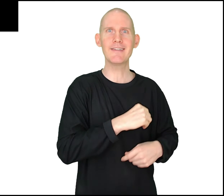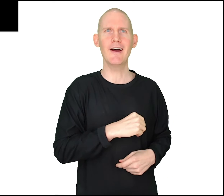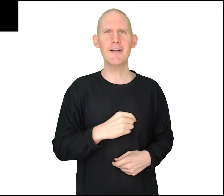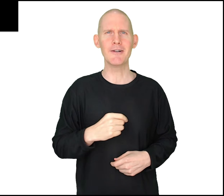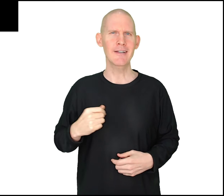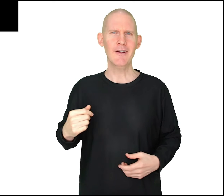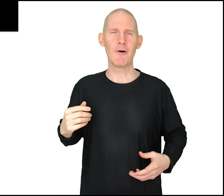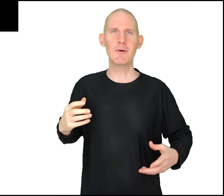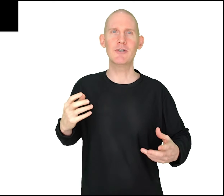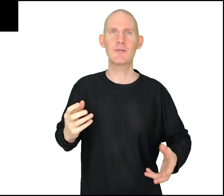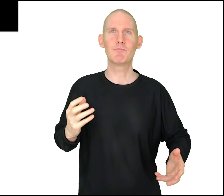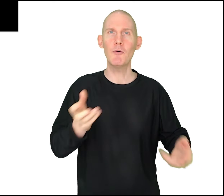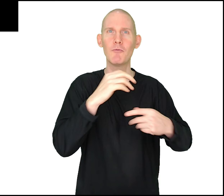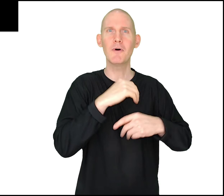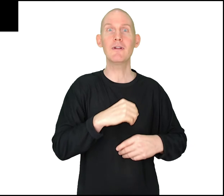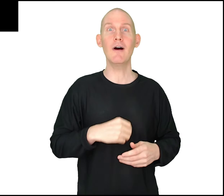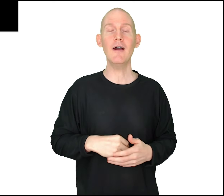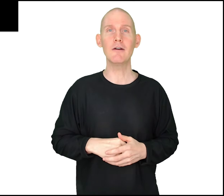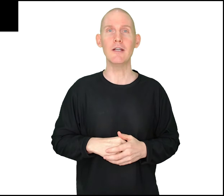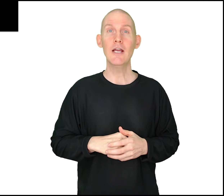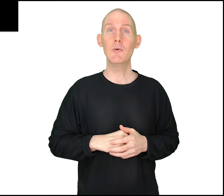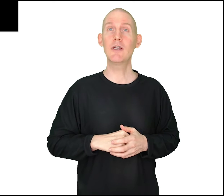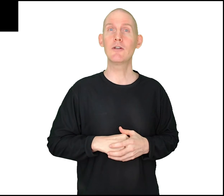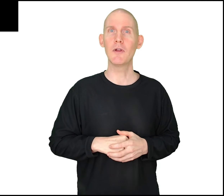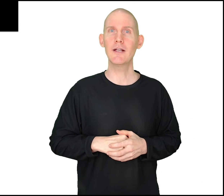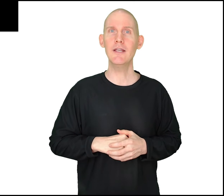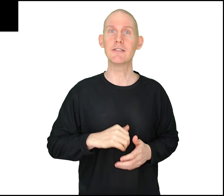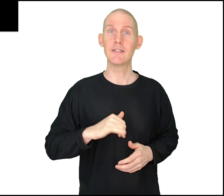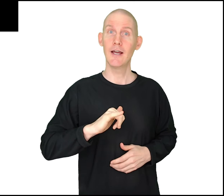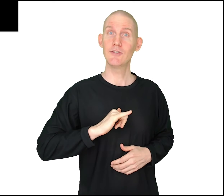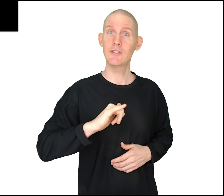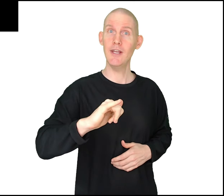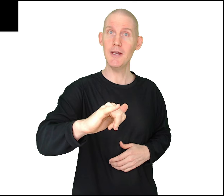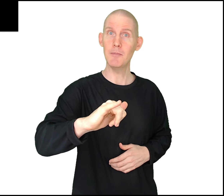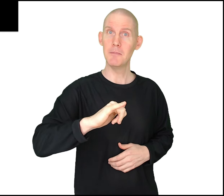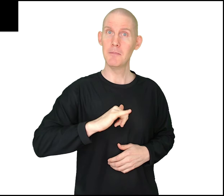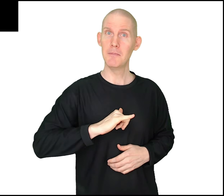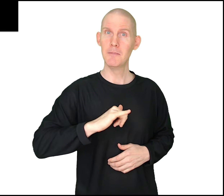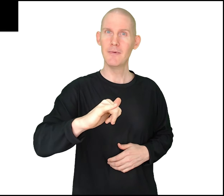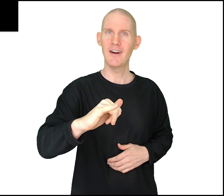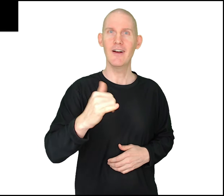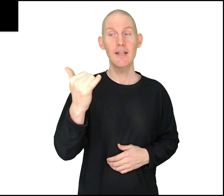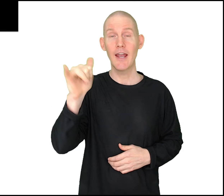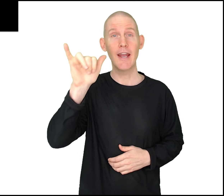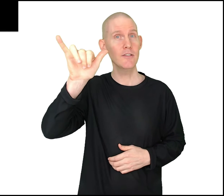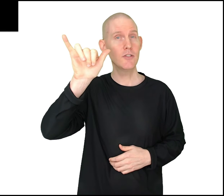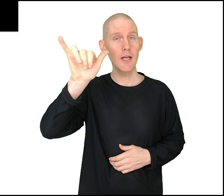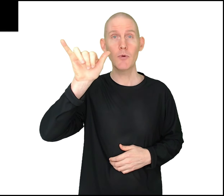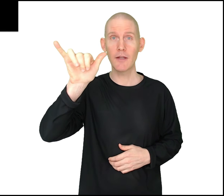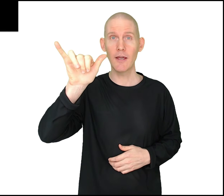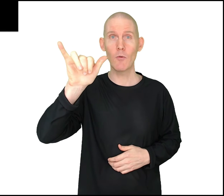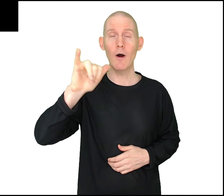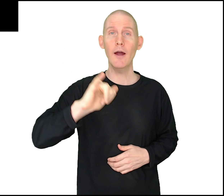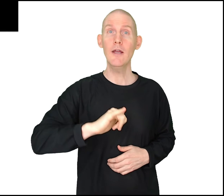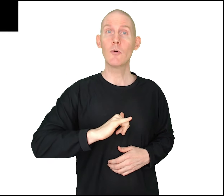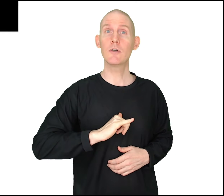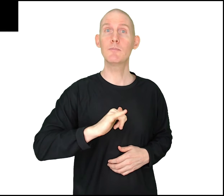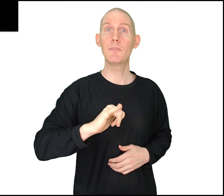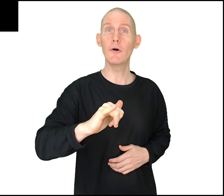tire, or we just both won the lottery. We could go like this, same. Right? Hand shape, we got that Y. We're just bouncing